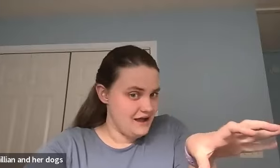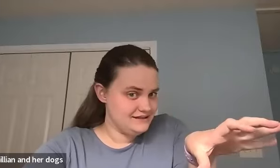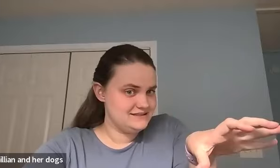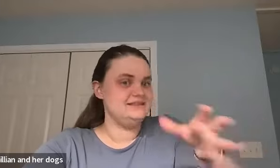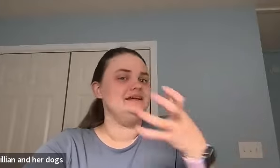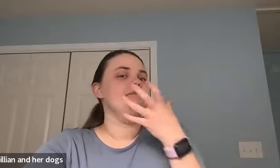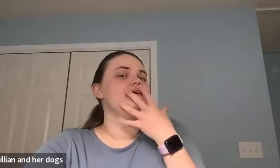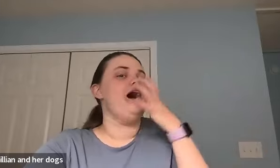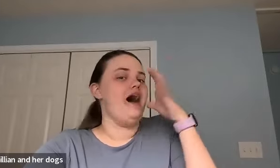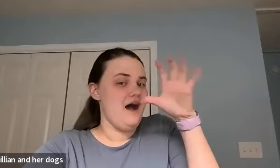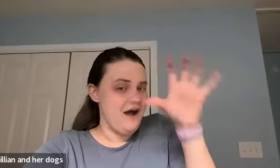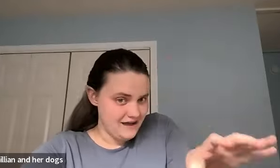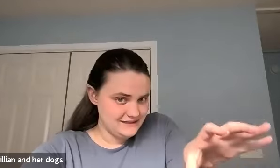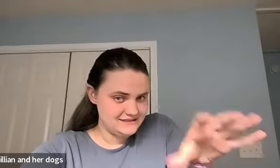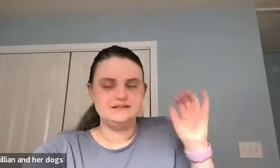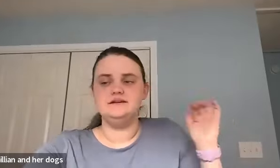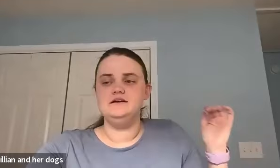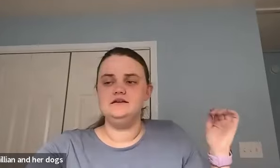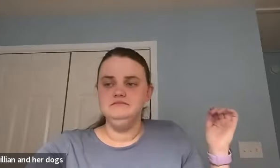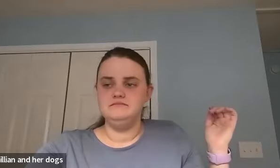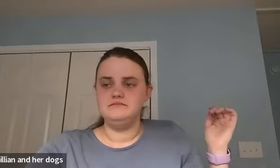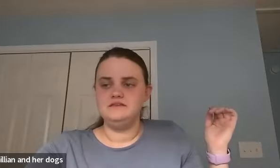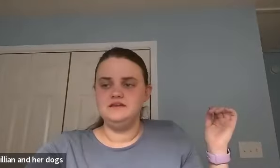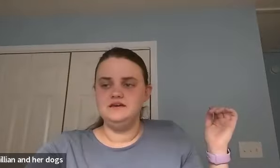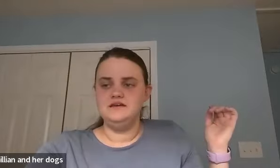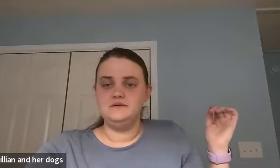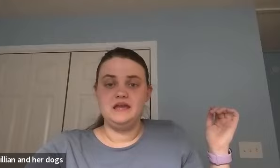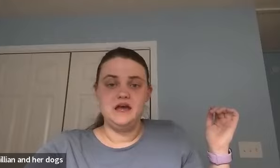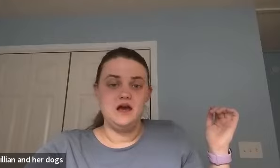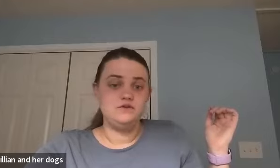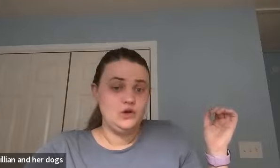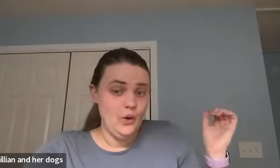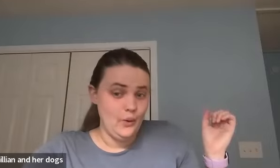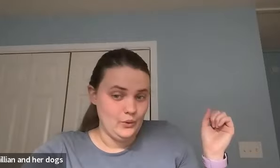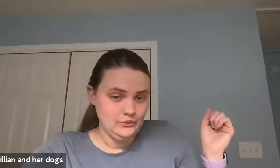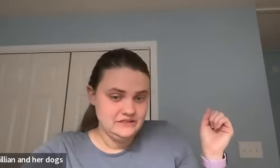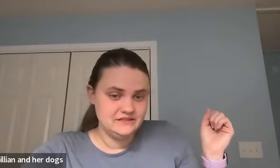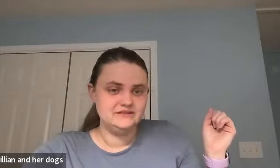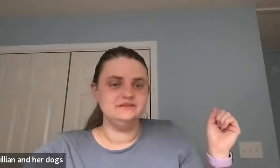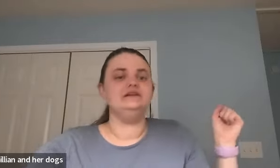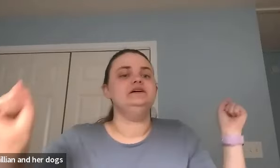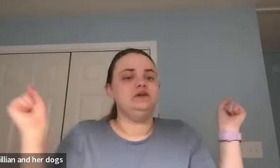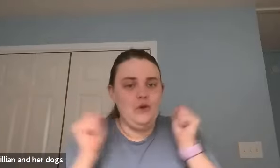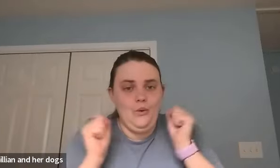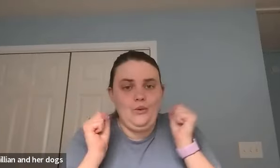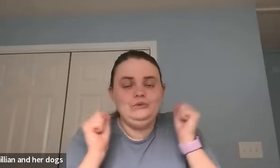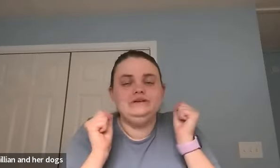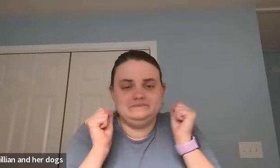Hot. Yep. Hot. Then we have cold. Cold.